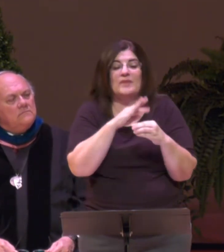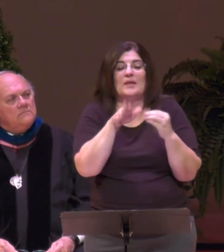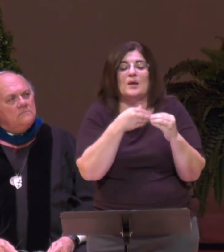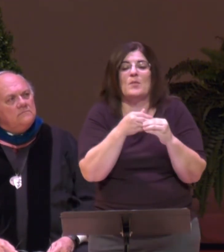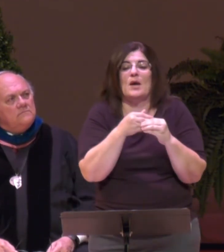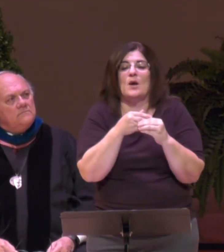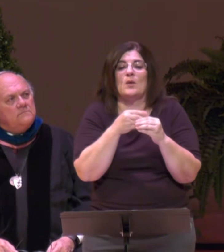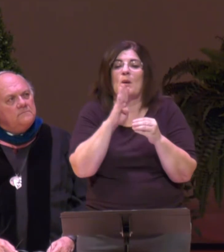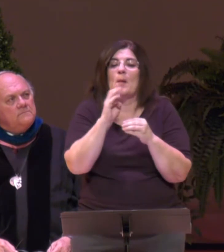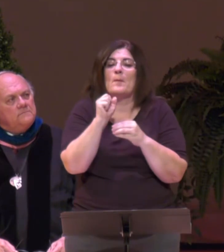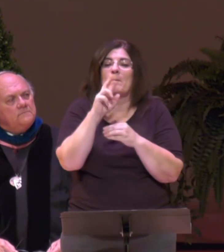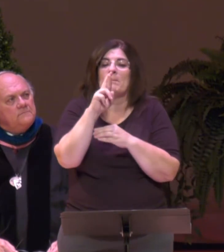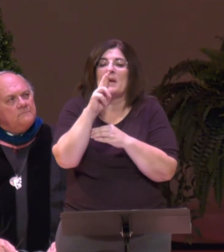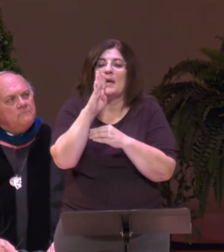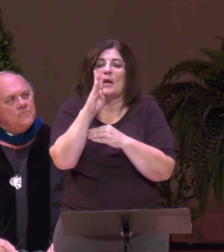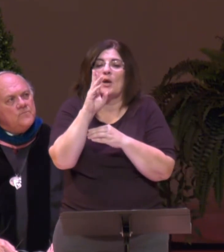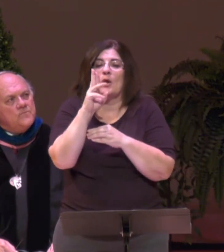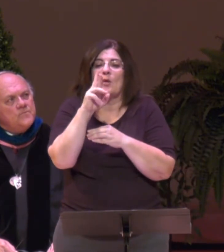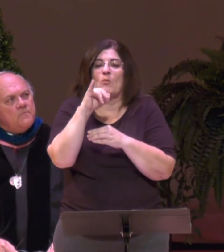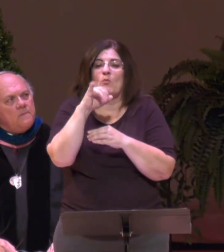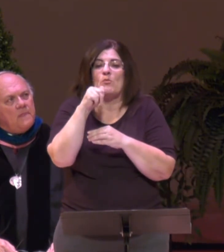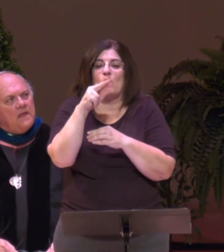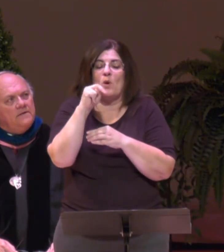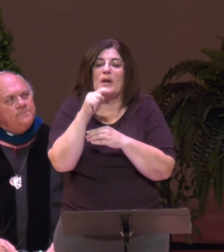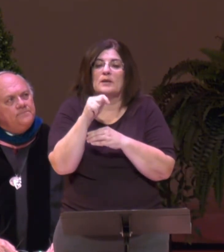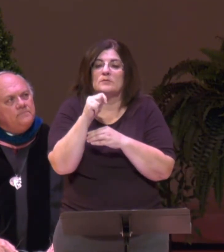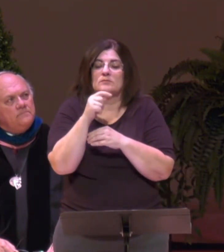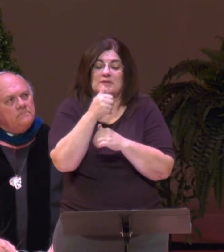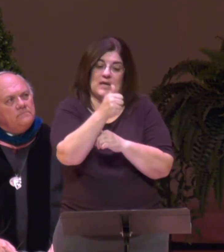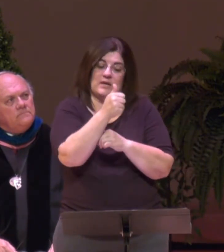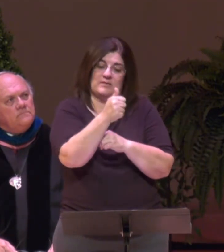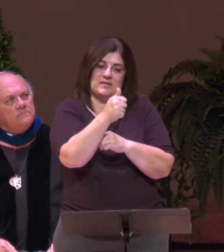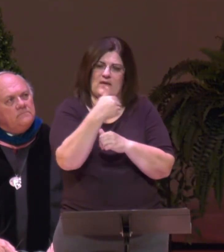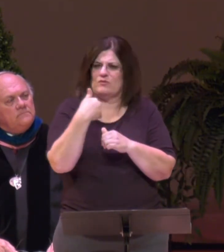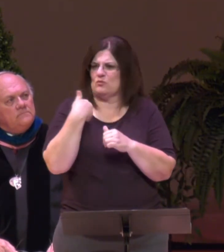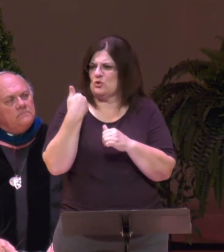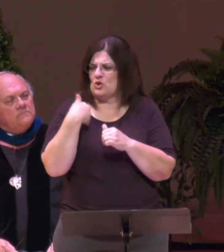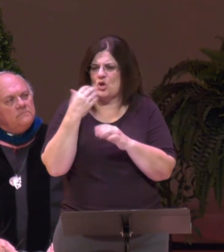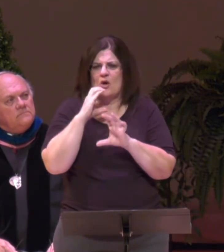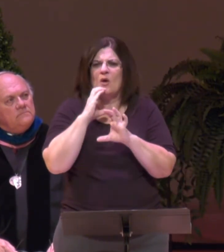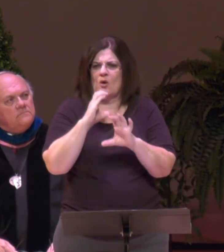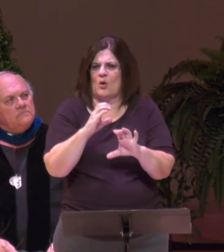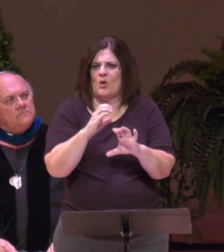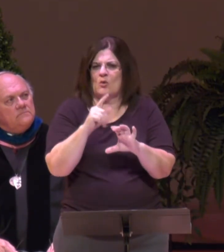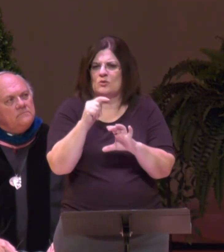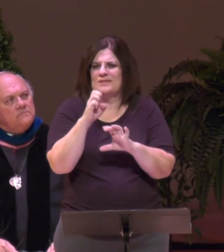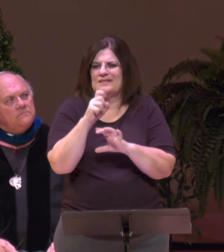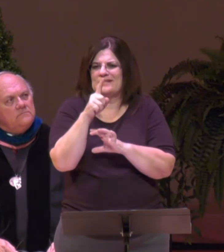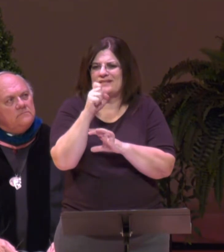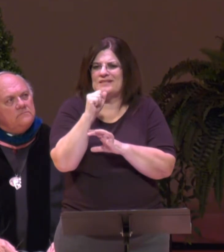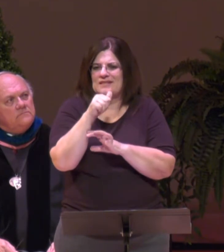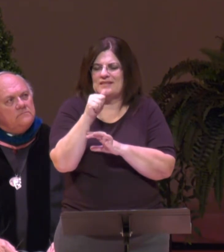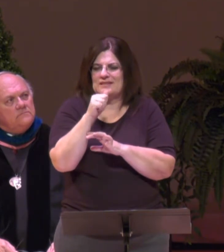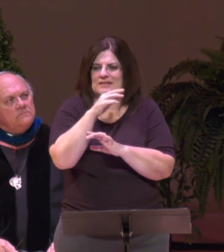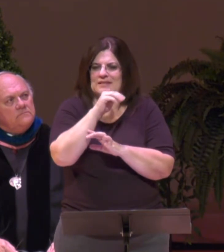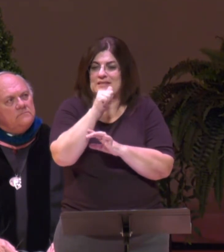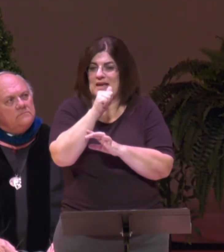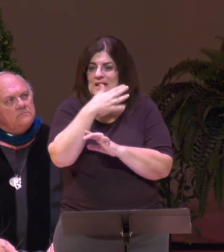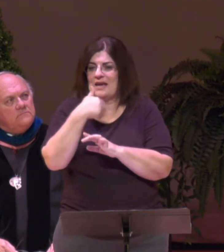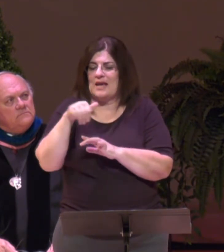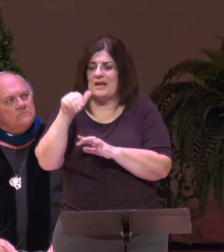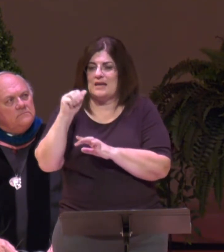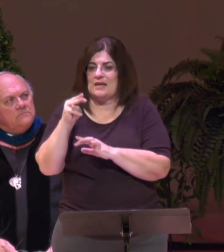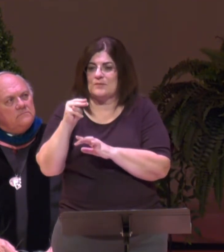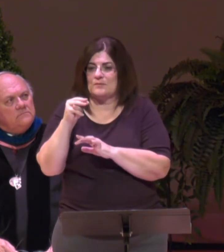Bryant of Alabama. He was a young football coach at Texas A&M, and the next year he was added to the University of Alabama.